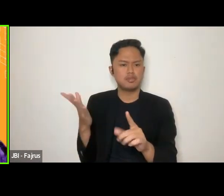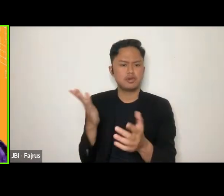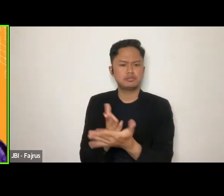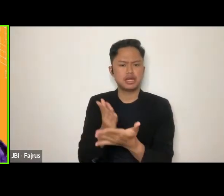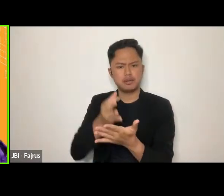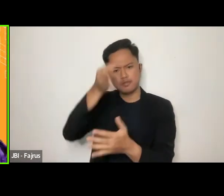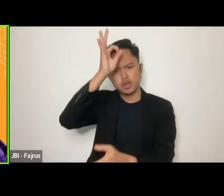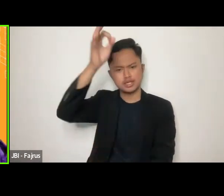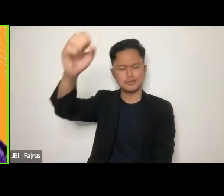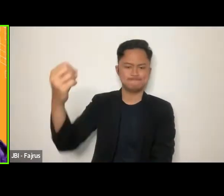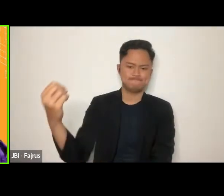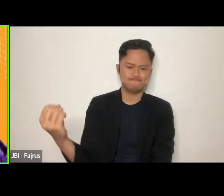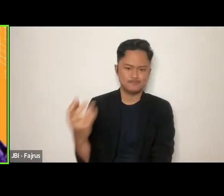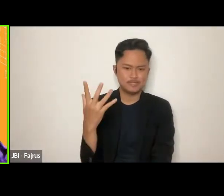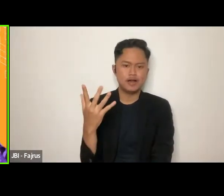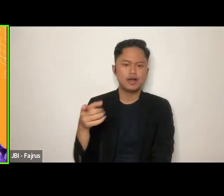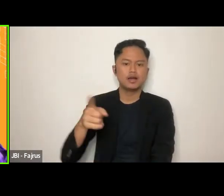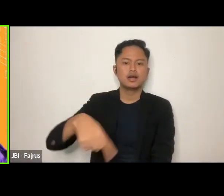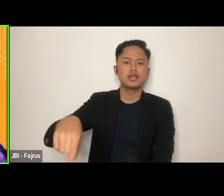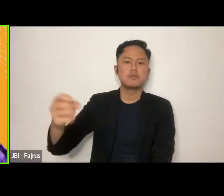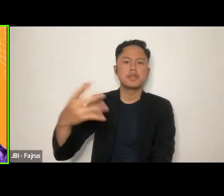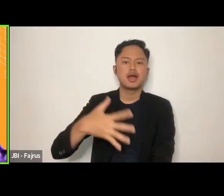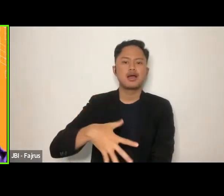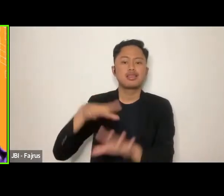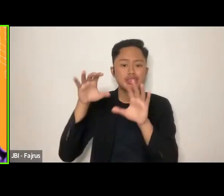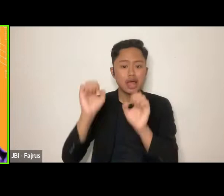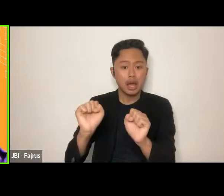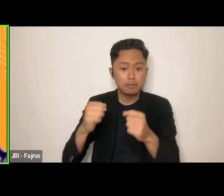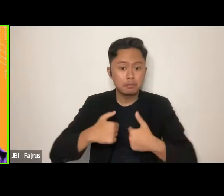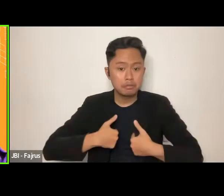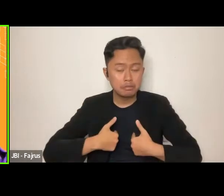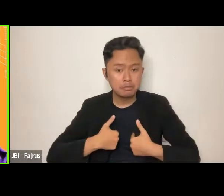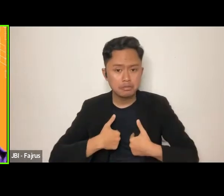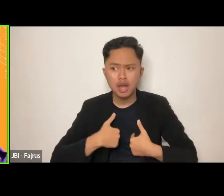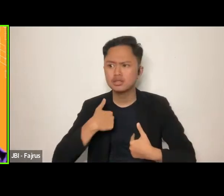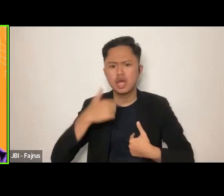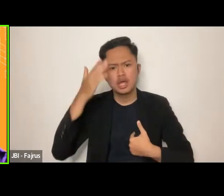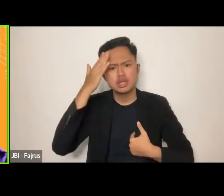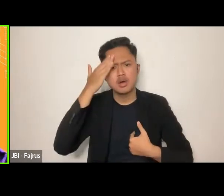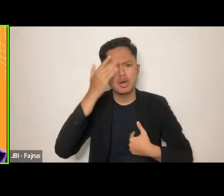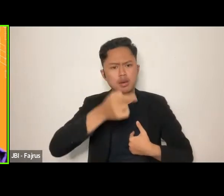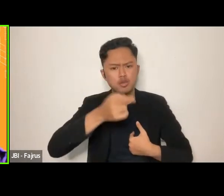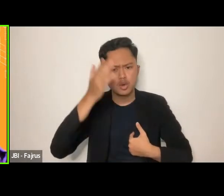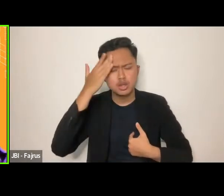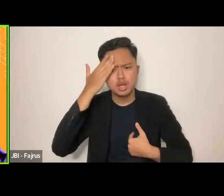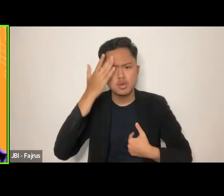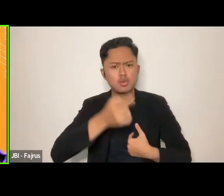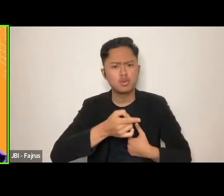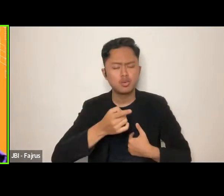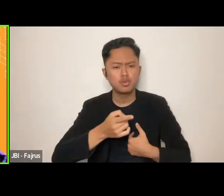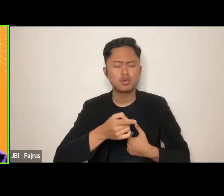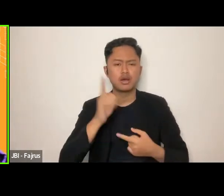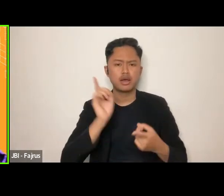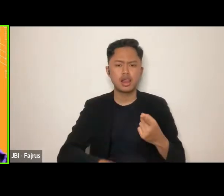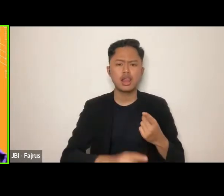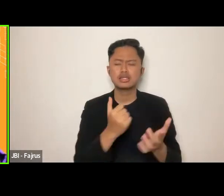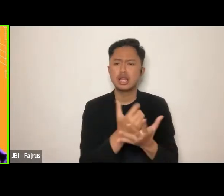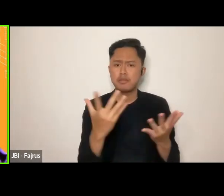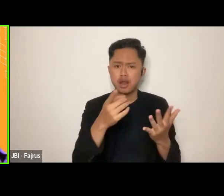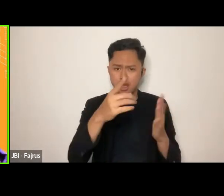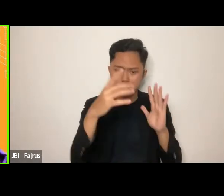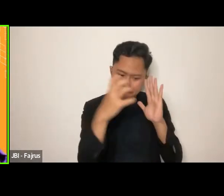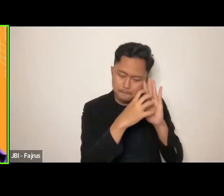when he arrested me, he said, "Oh, I know you. I know you from your post,